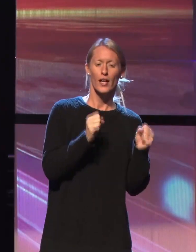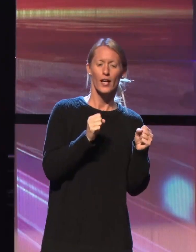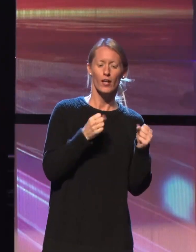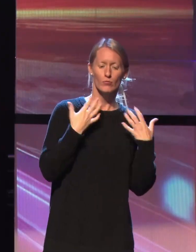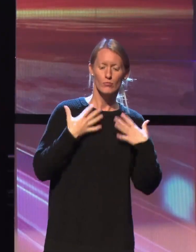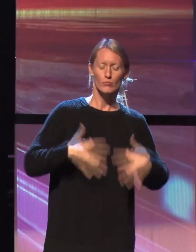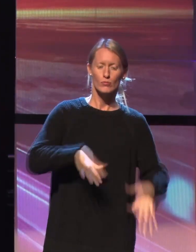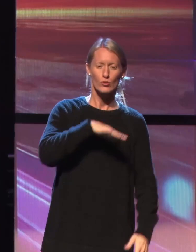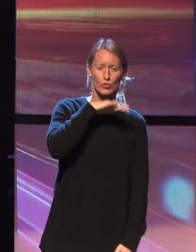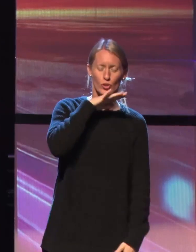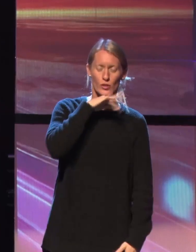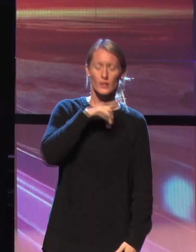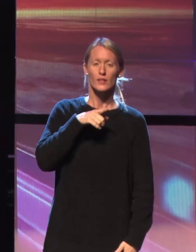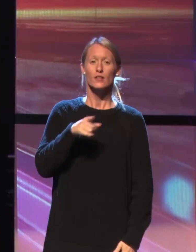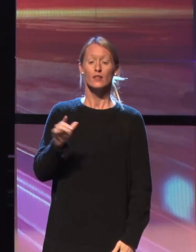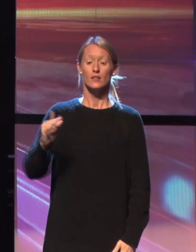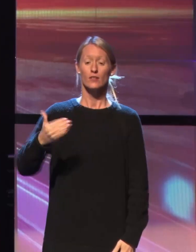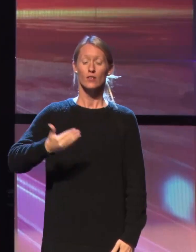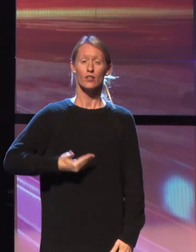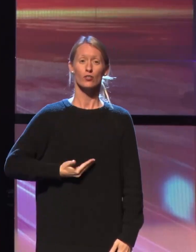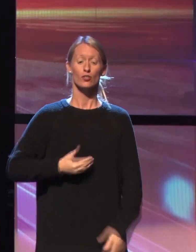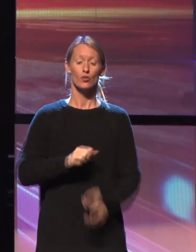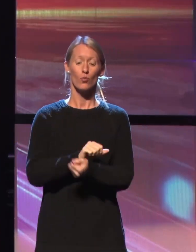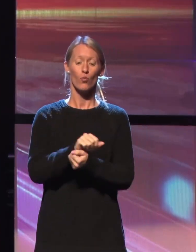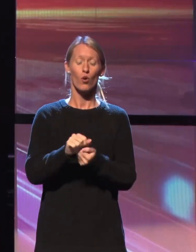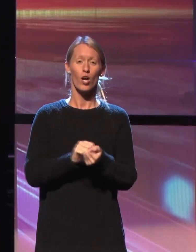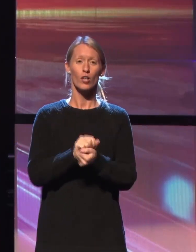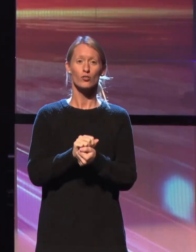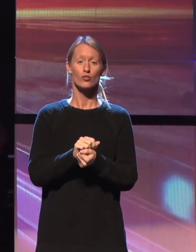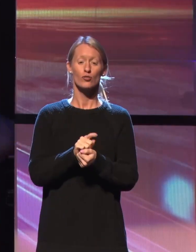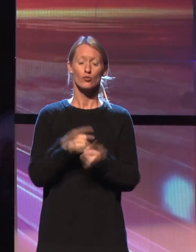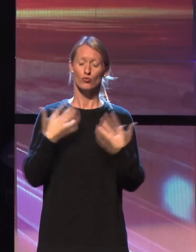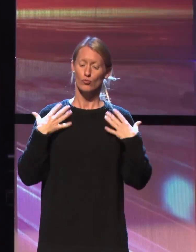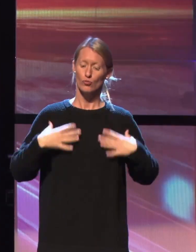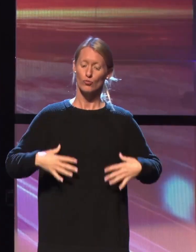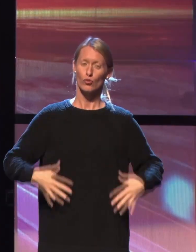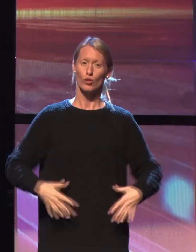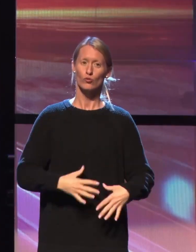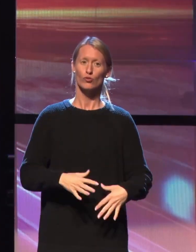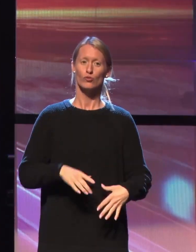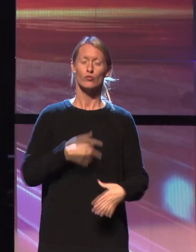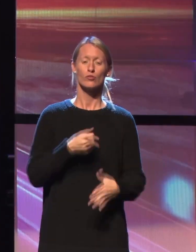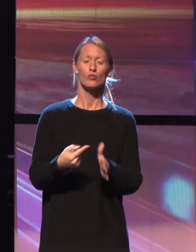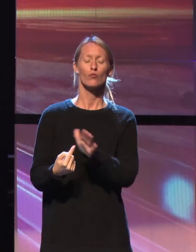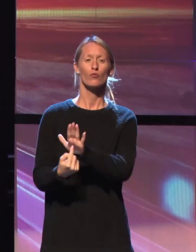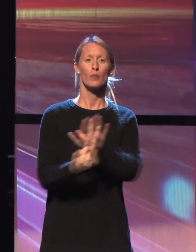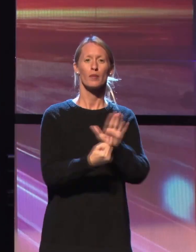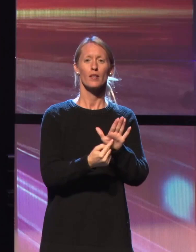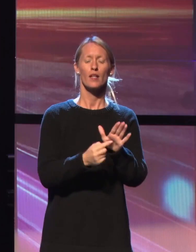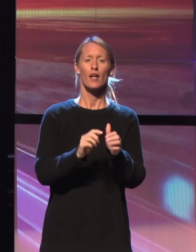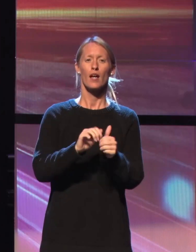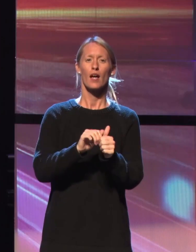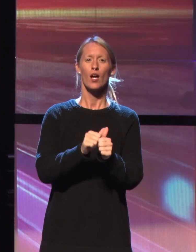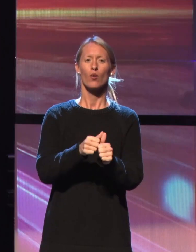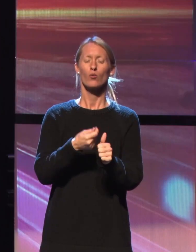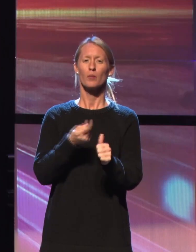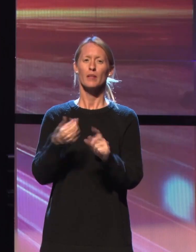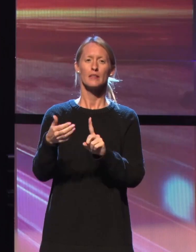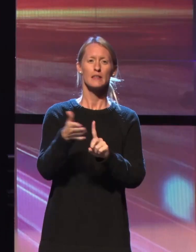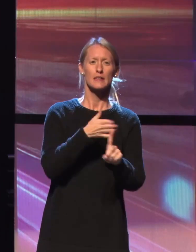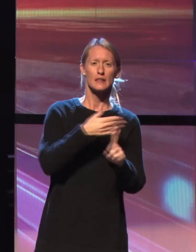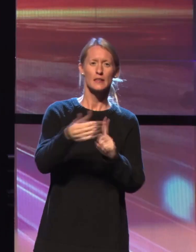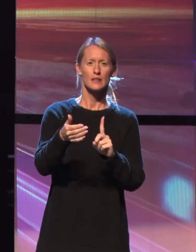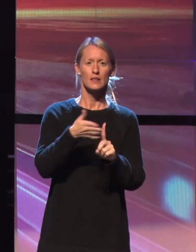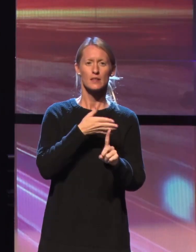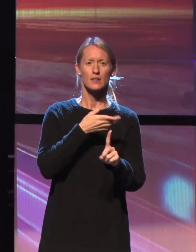so the invitation to wash robes, right, is an invitation to consider how we've been tainted by empire.